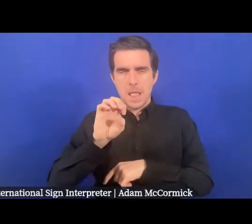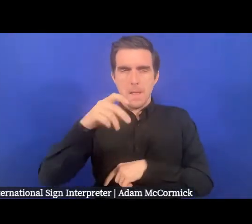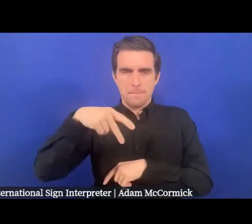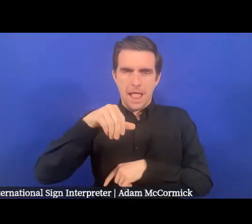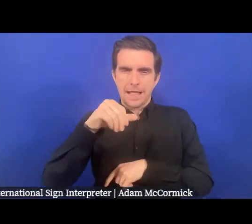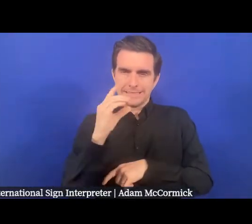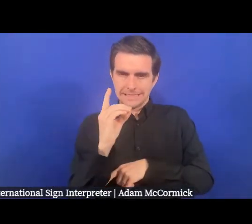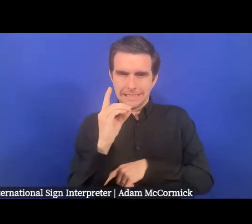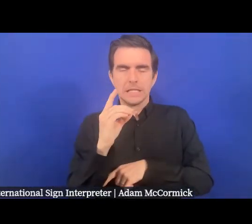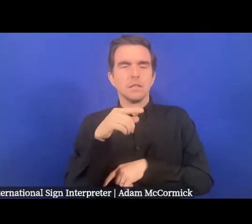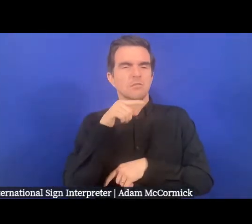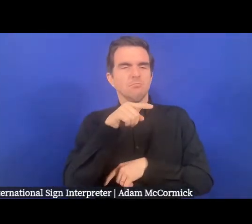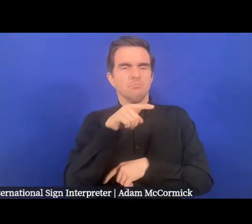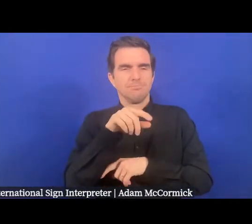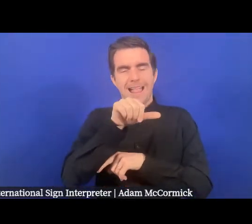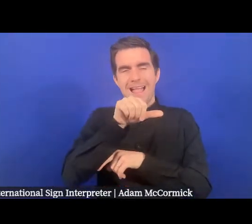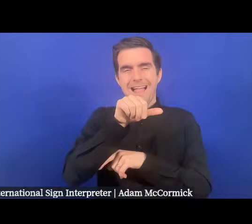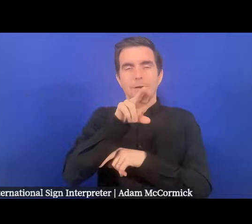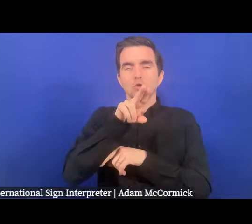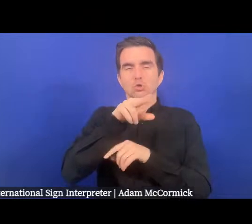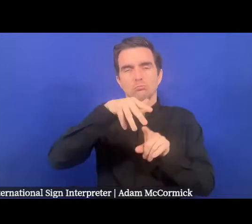Liberia, Sierra Leone, and